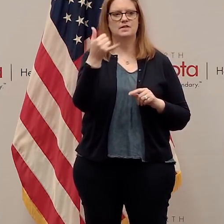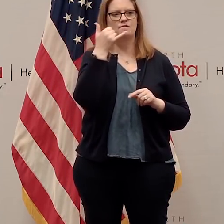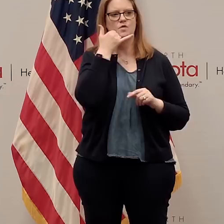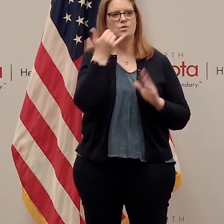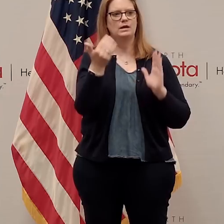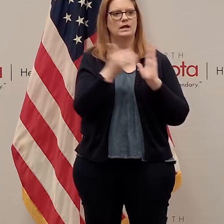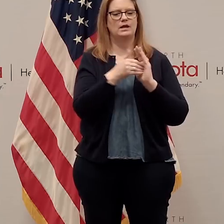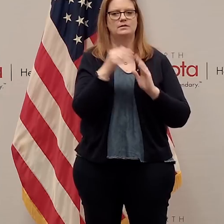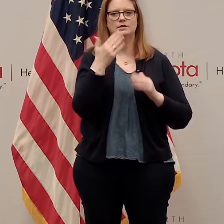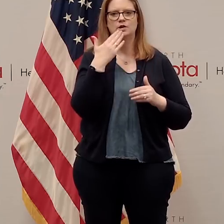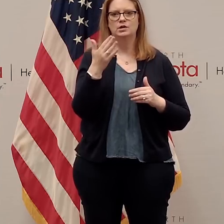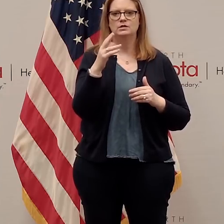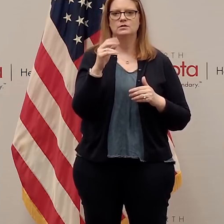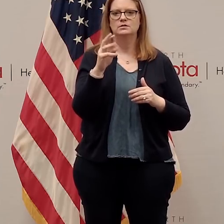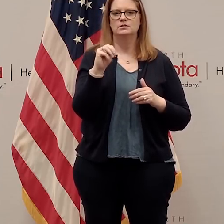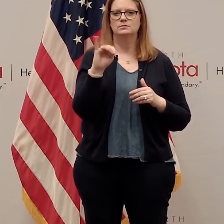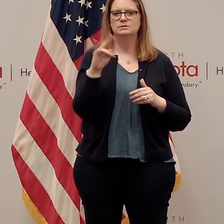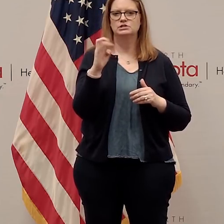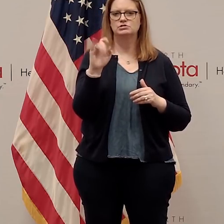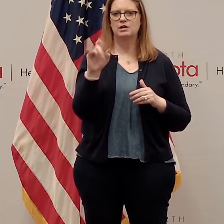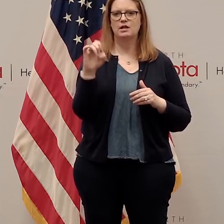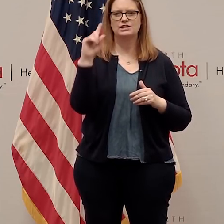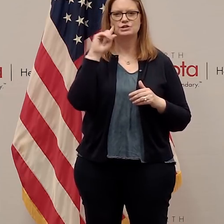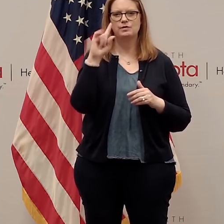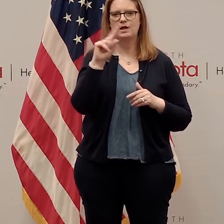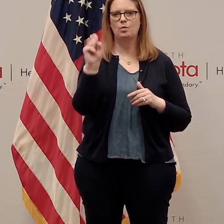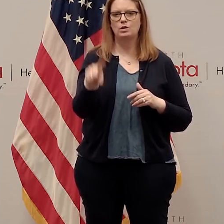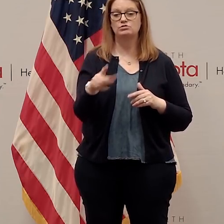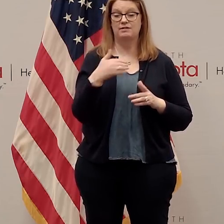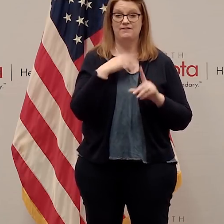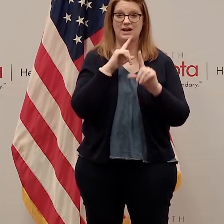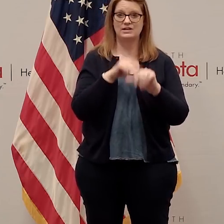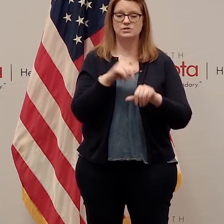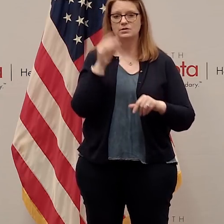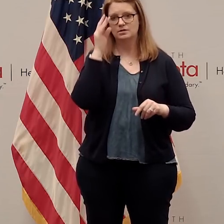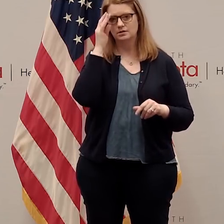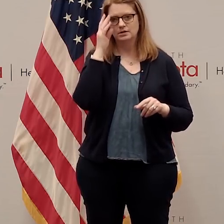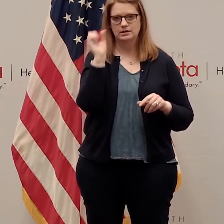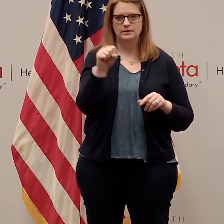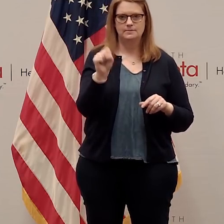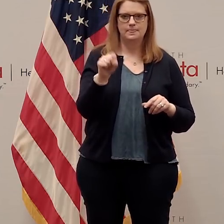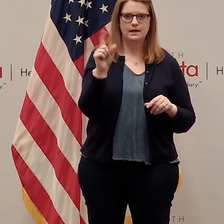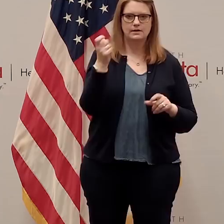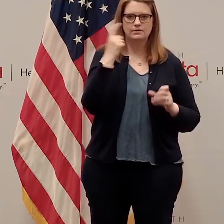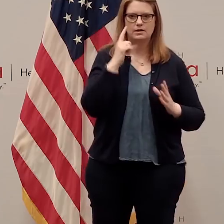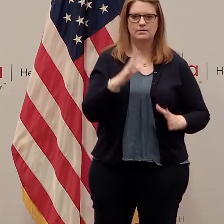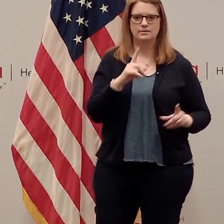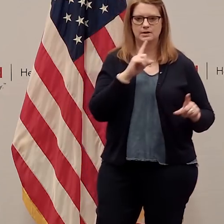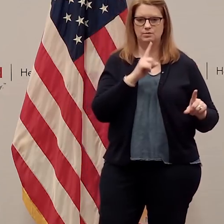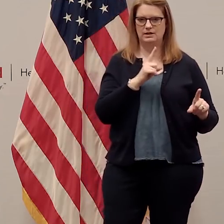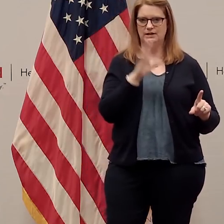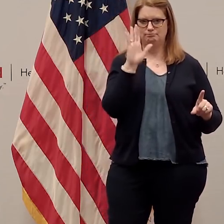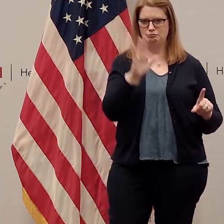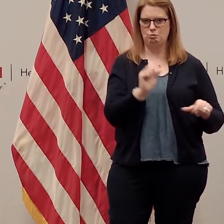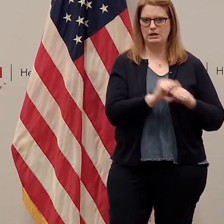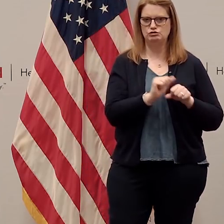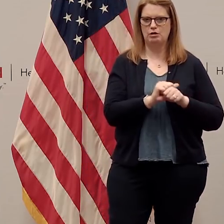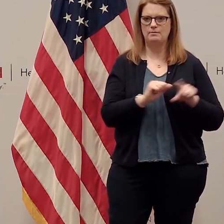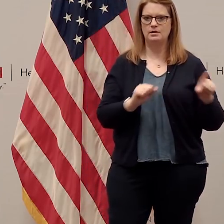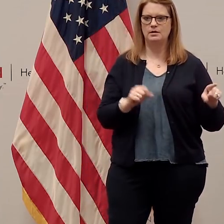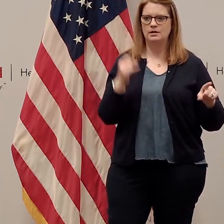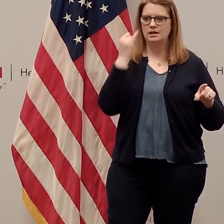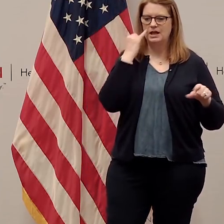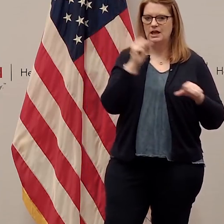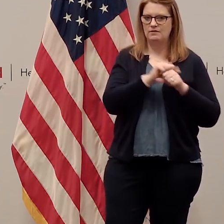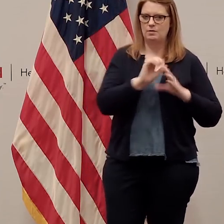the phone. Okay, good news. Michelle, did you hear that question, and do you have an answer to that one? Yes, Governor, you did a really wonderful job. If the employer